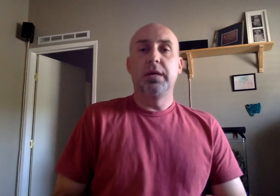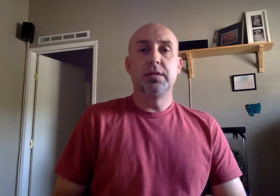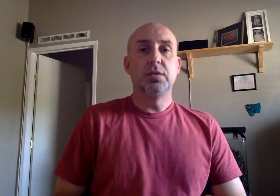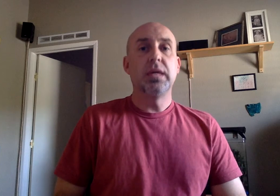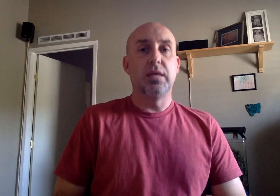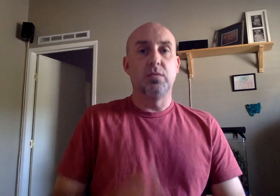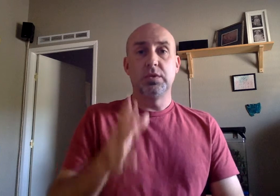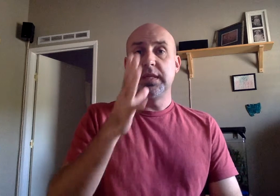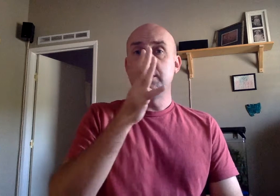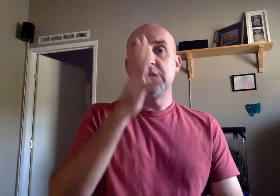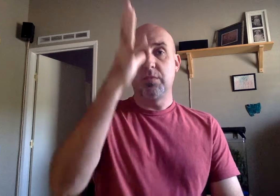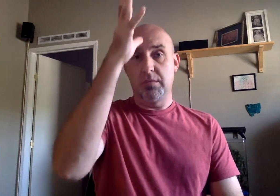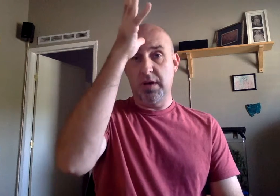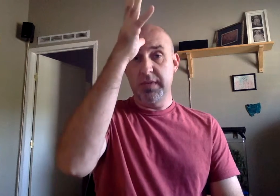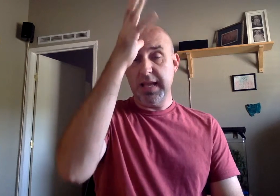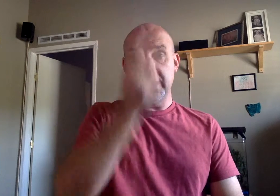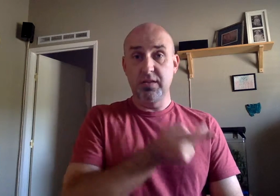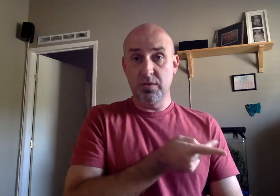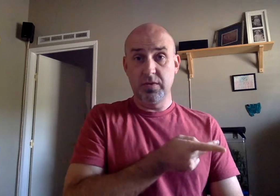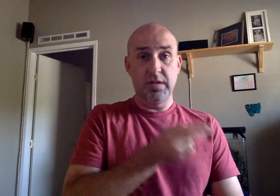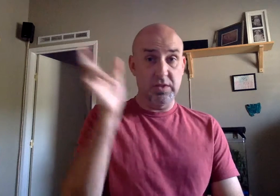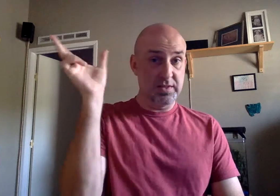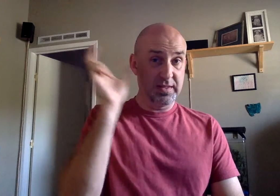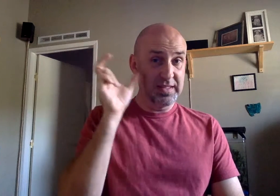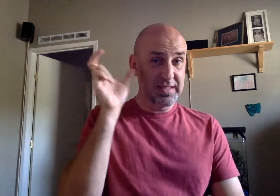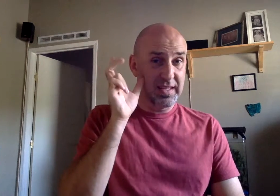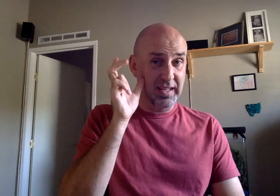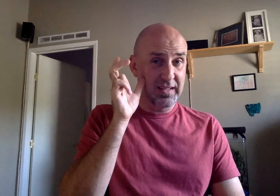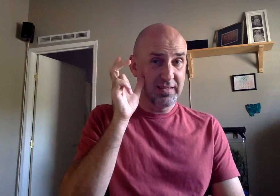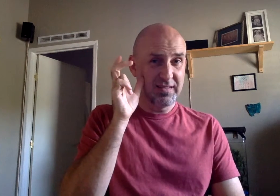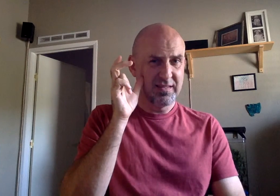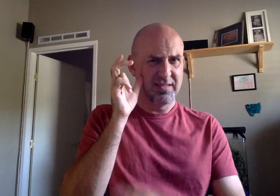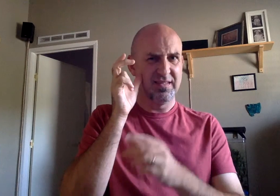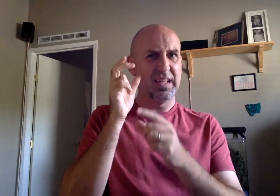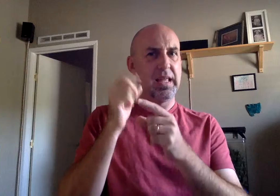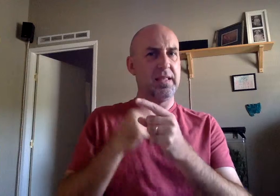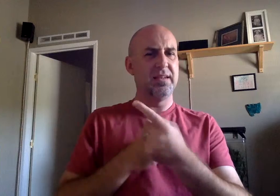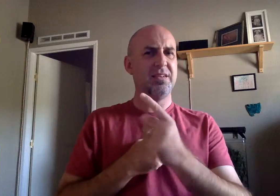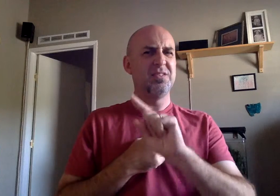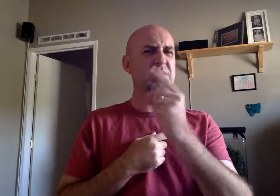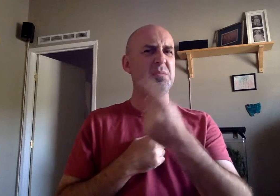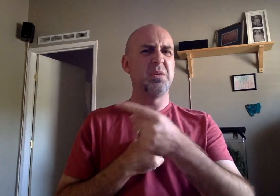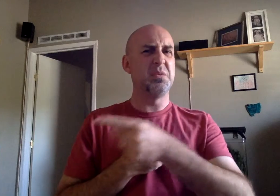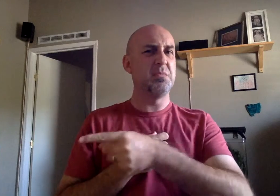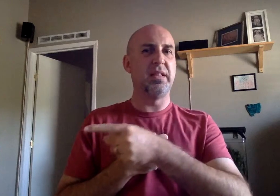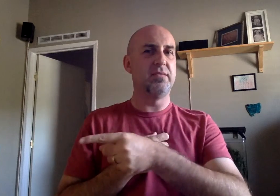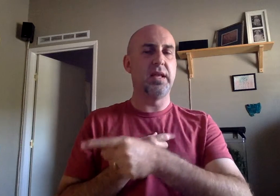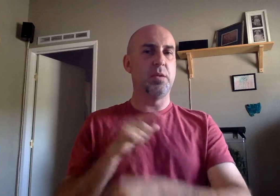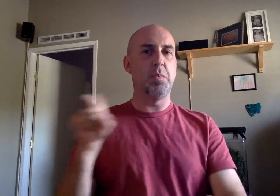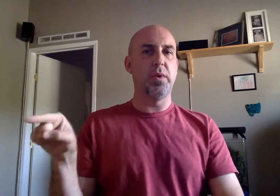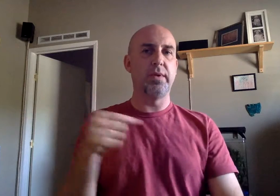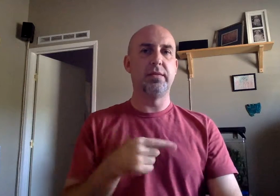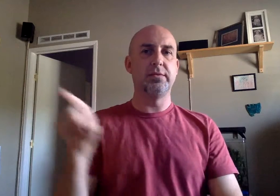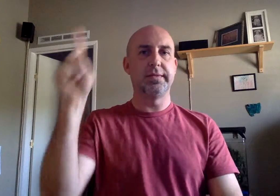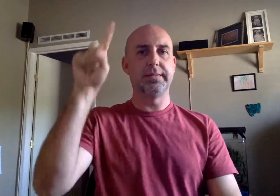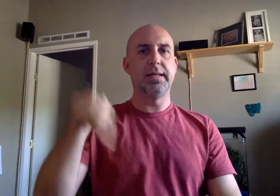So again, we'll set up the same way. Mom and dad, the 2 of them, they're still listening. And then, sometimes I'll use my left hand to point rather than using this hand